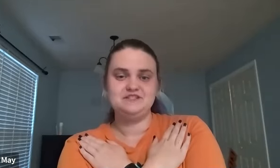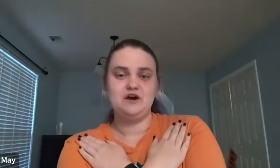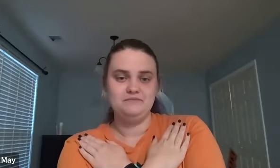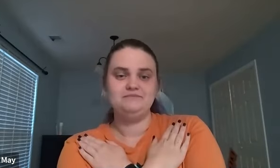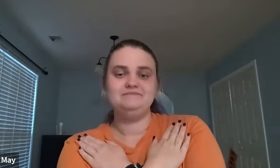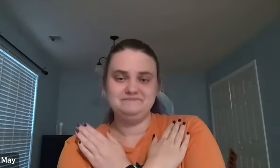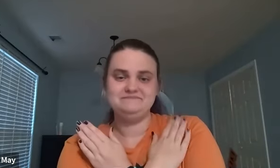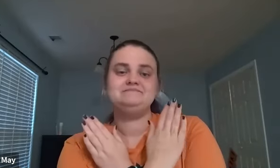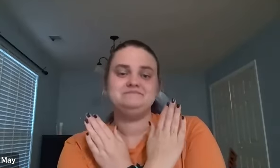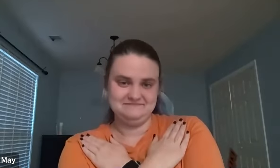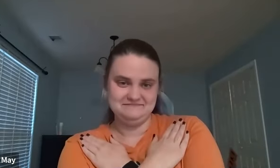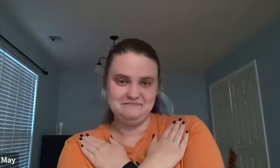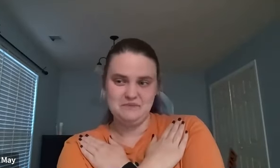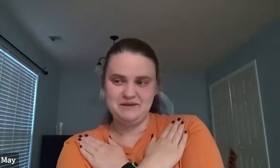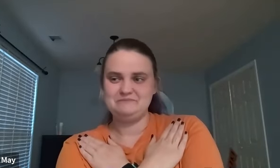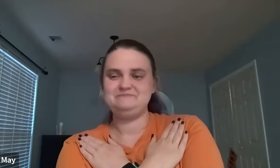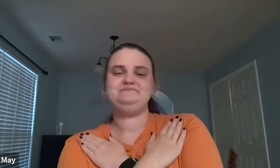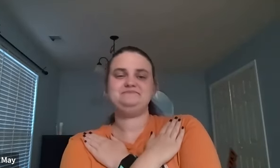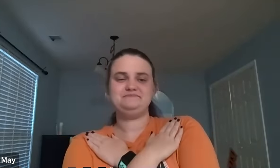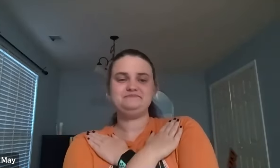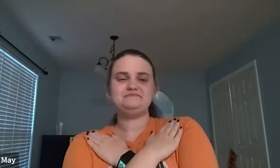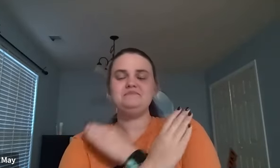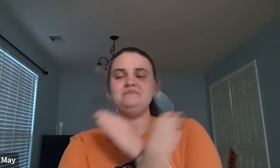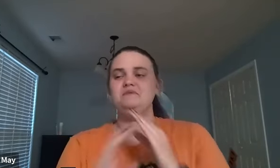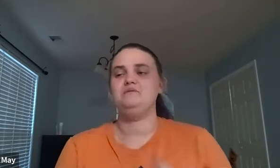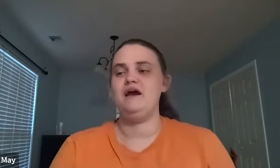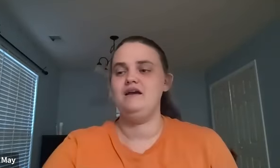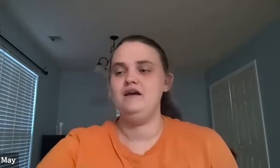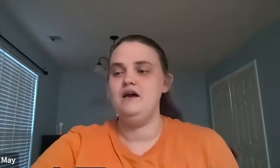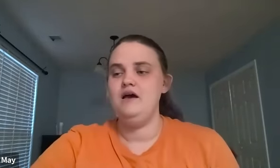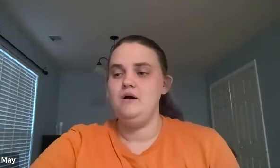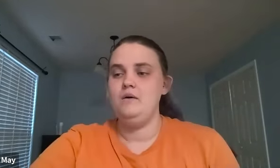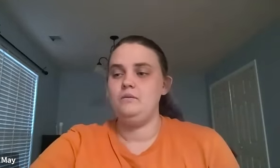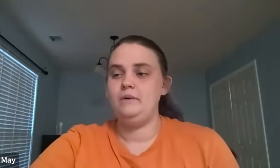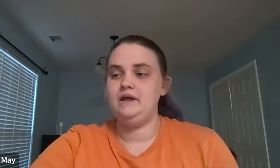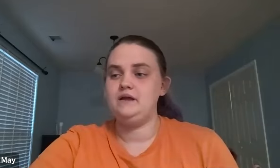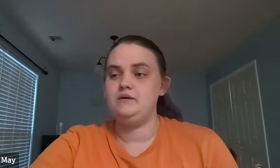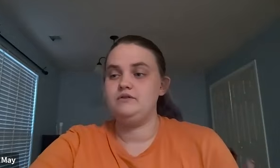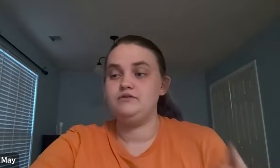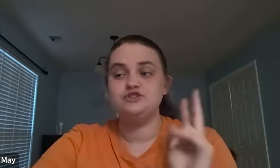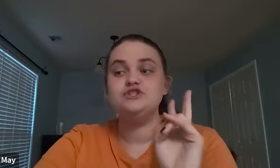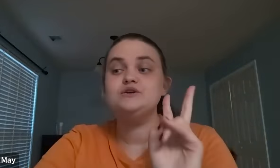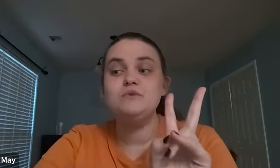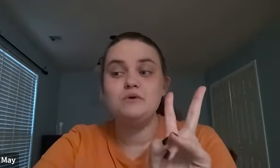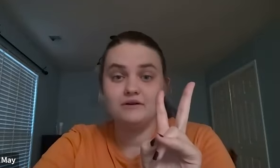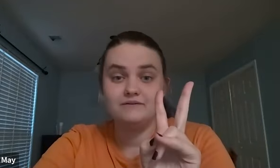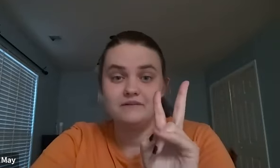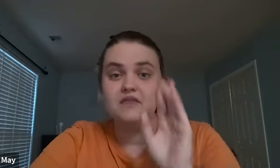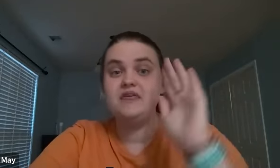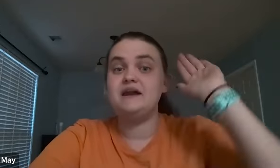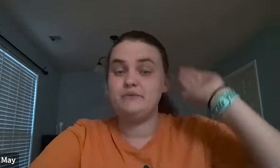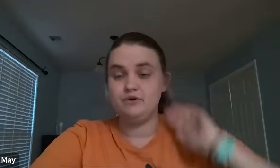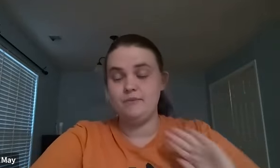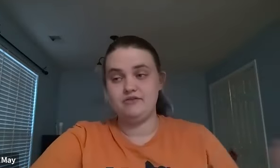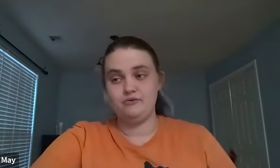So mummy. Okay. There's two more, and then we will go back through all of